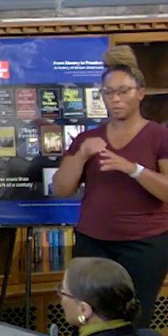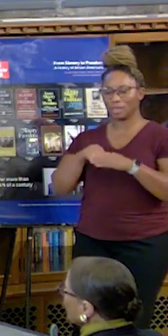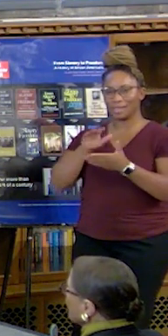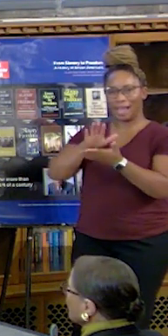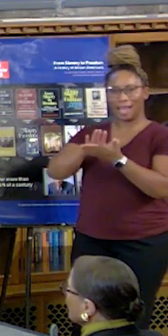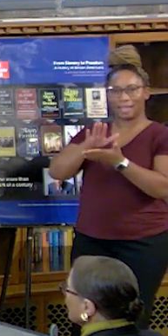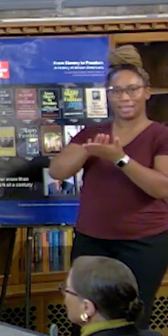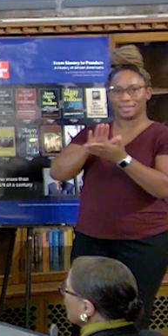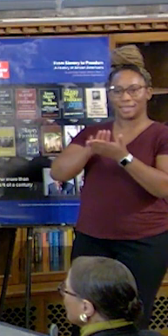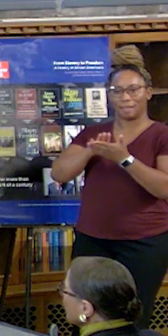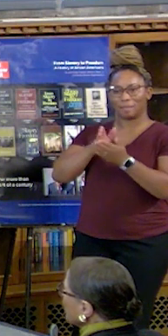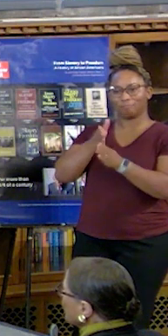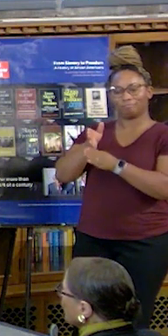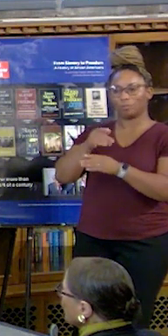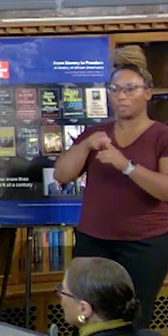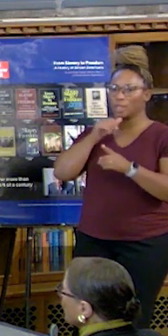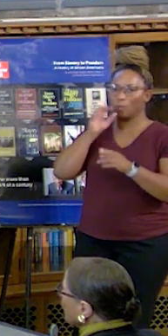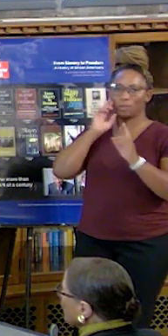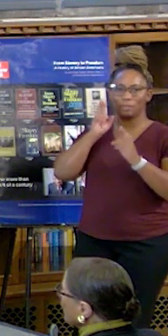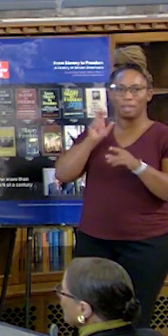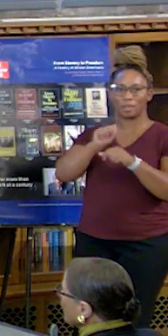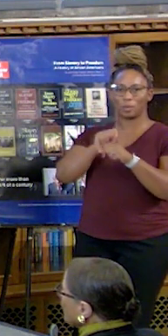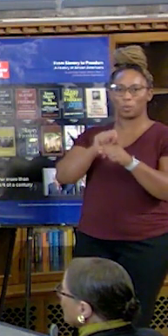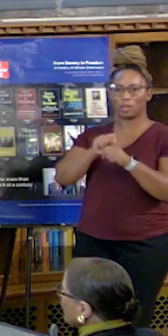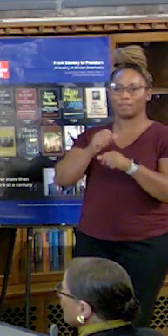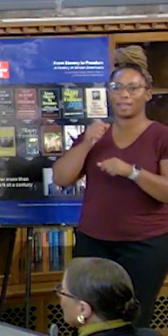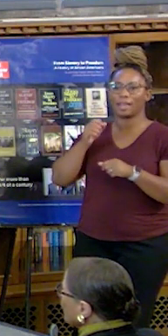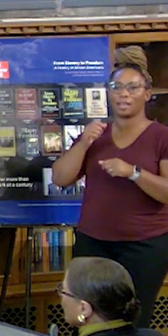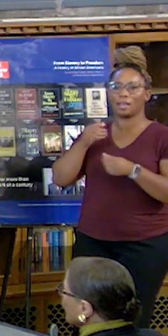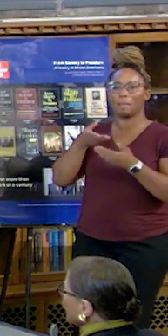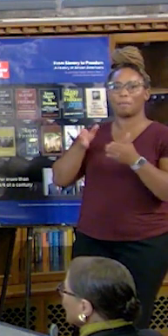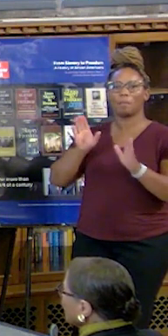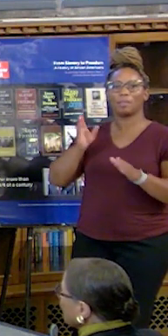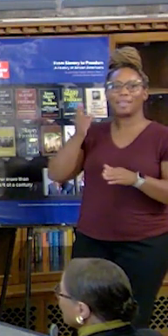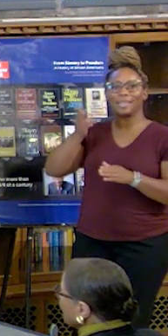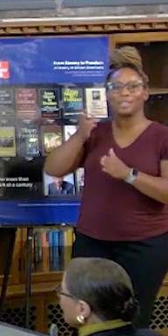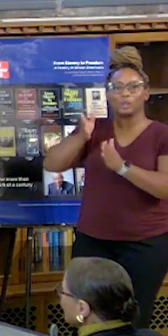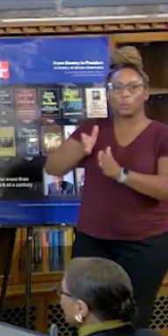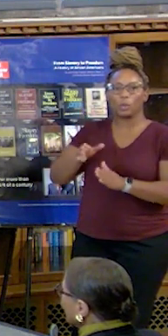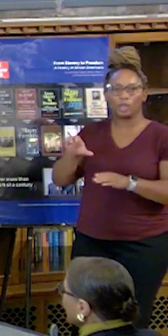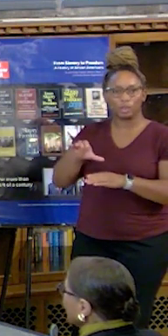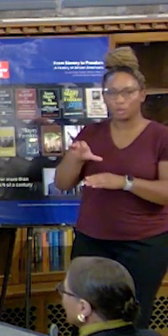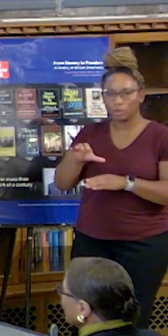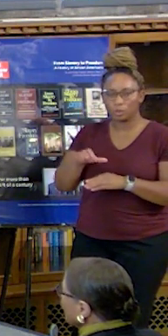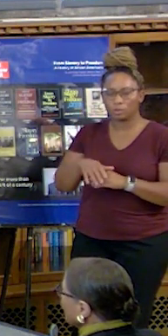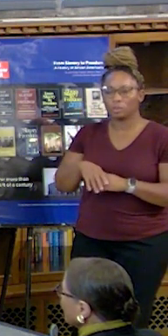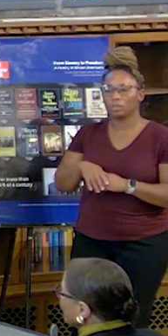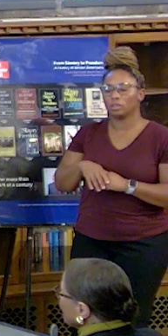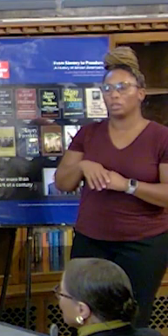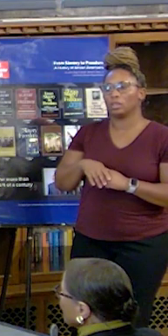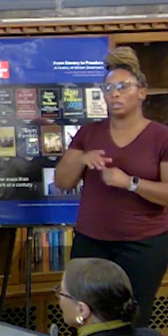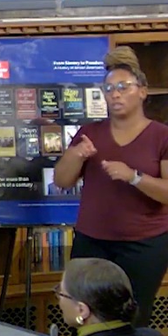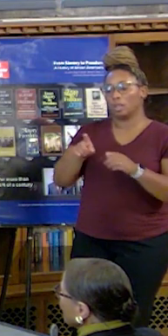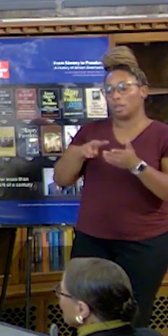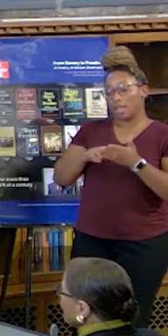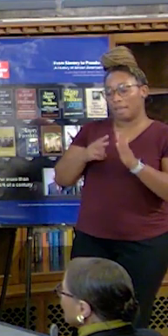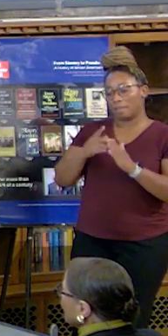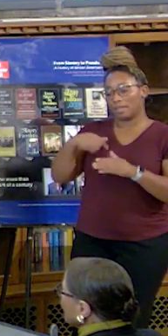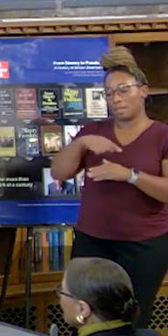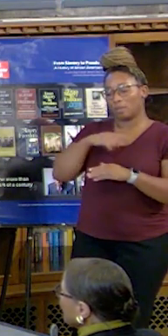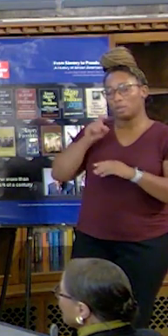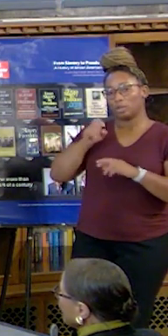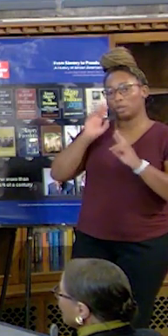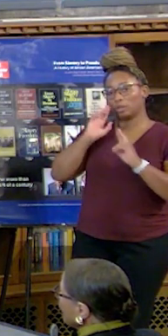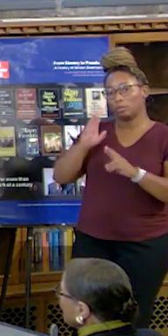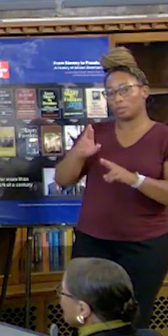as don't respect the work that public do right and so it also means us